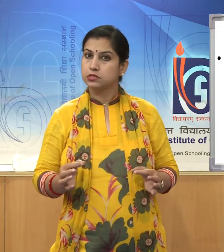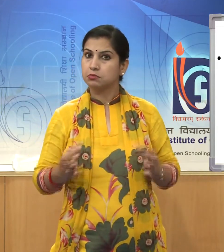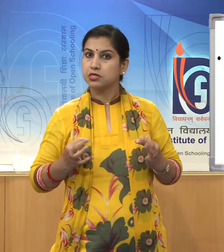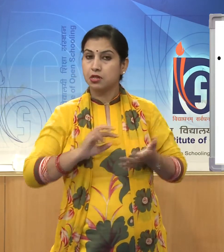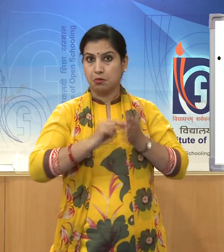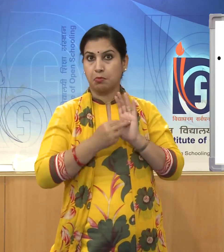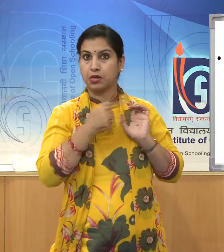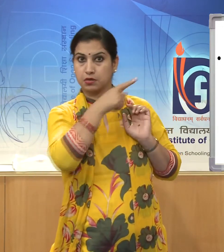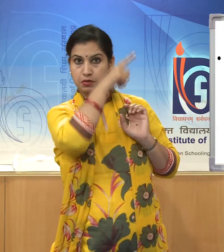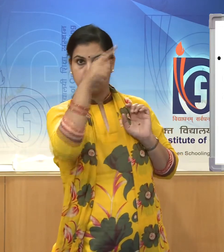symbolic meaning.